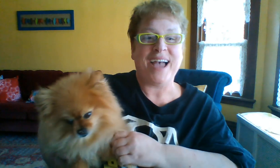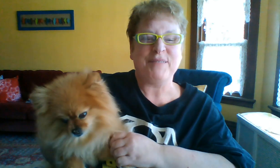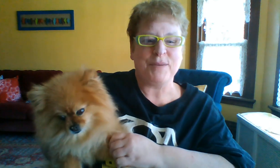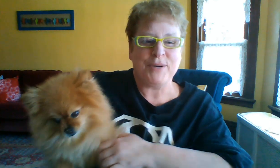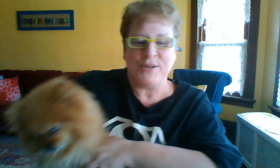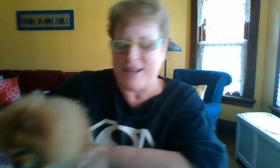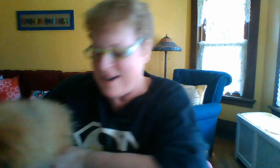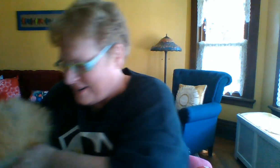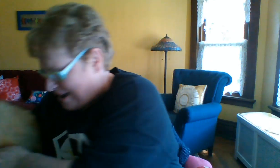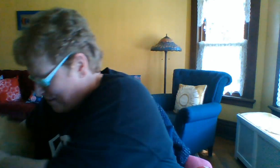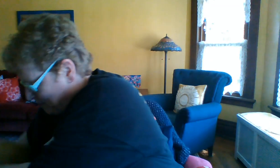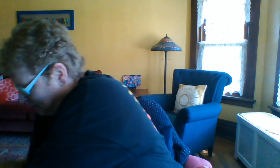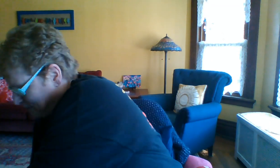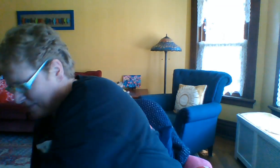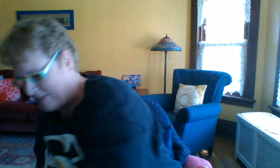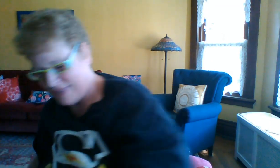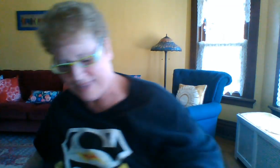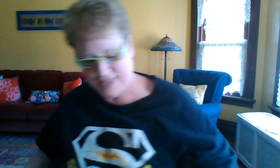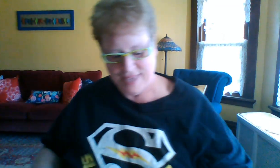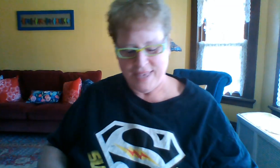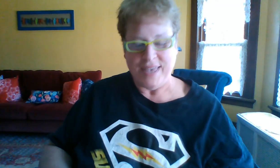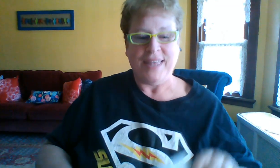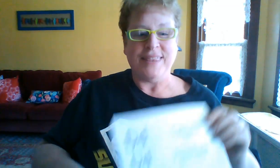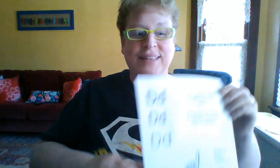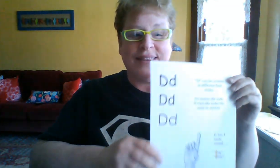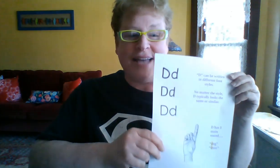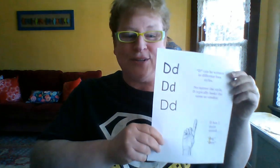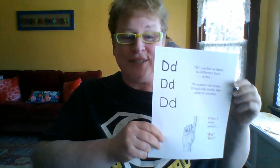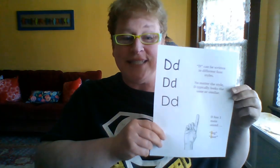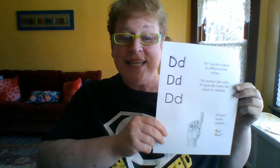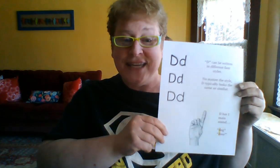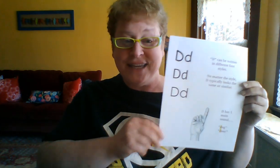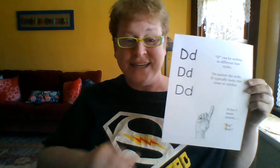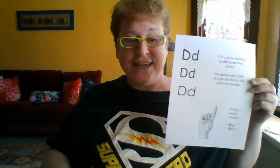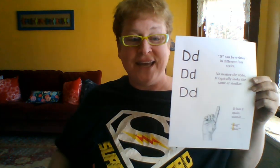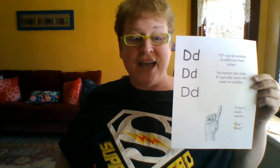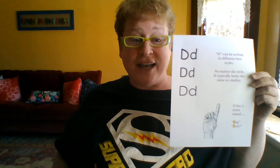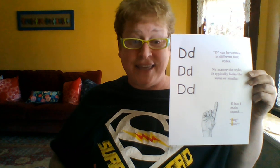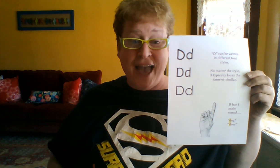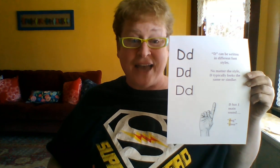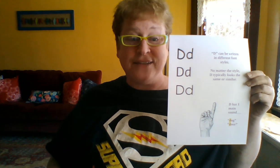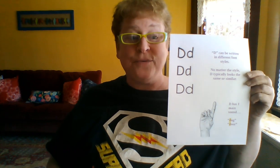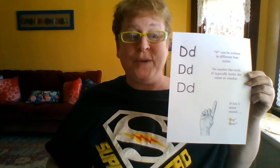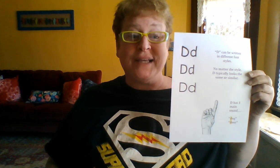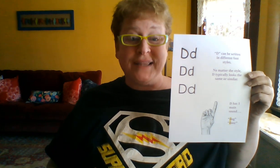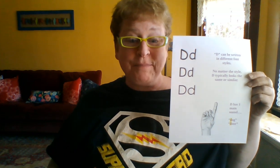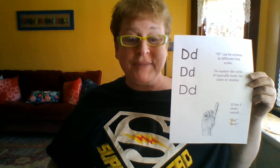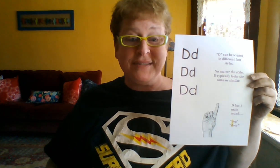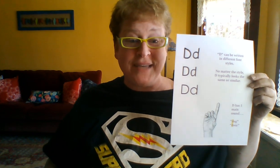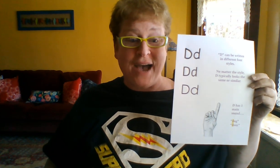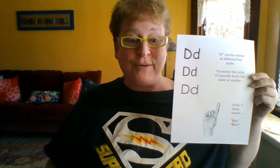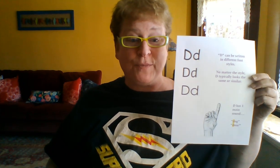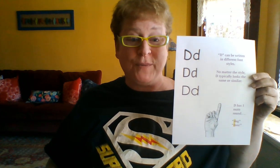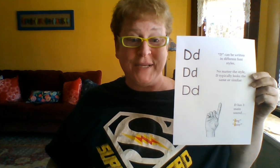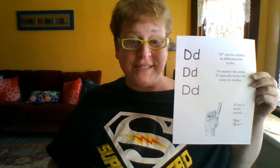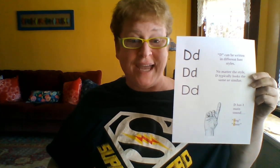going to put her down now. The letter D, again, we clip the sound when we say